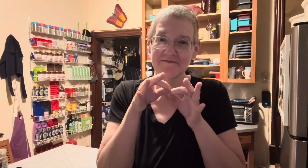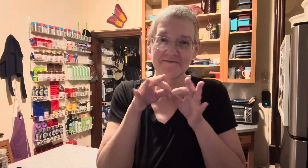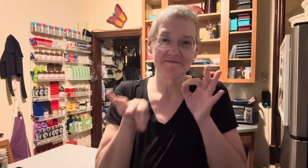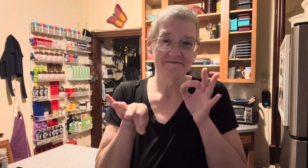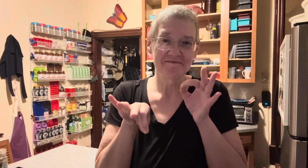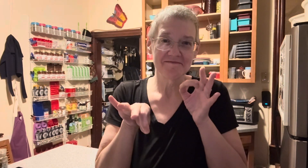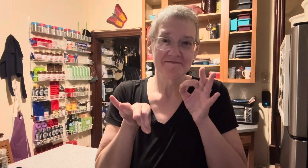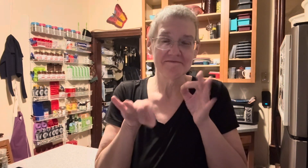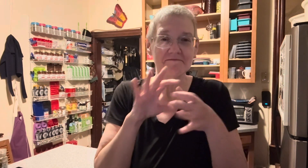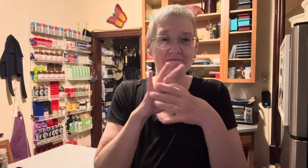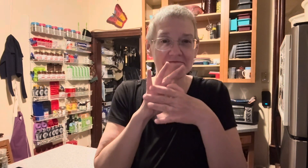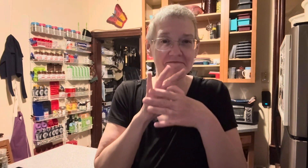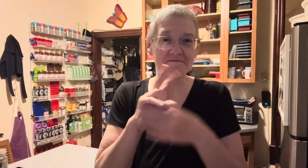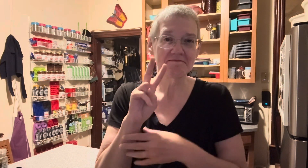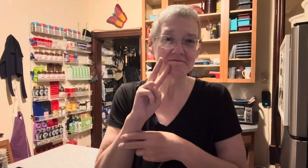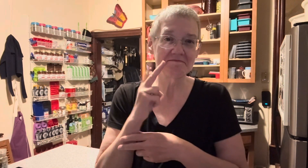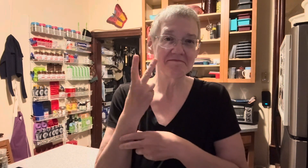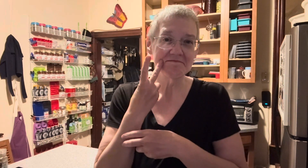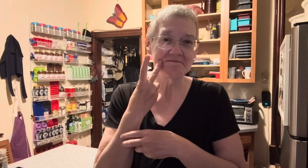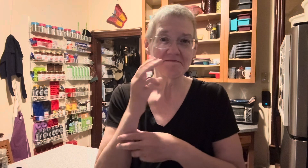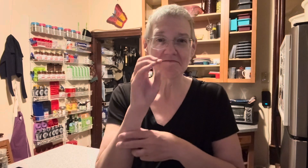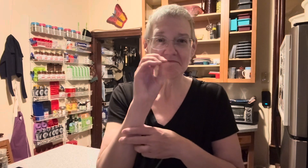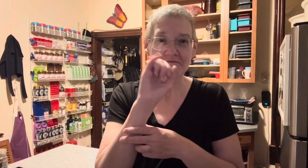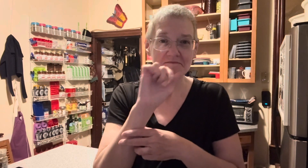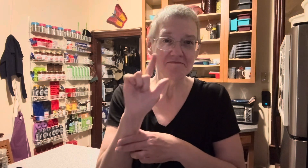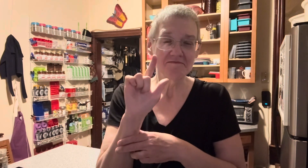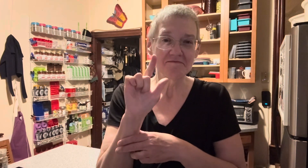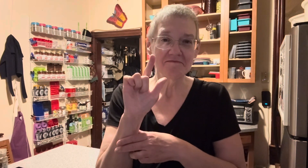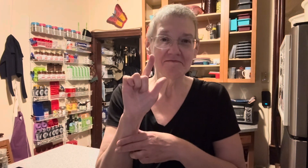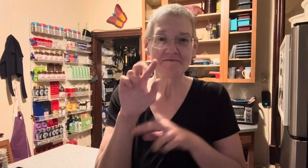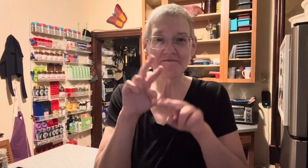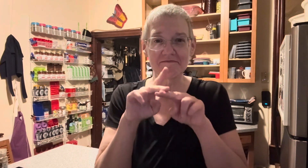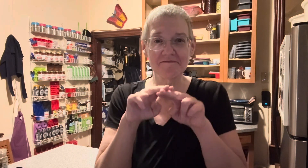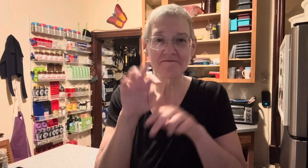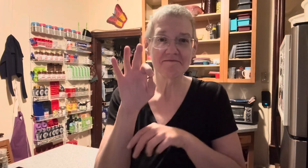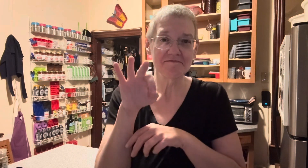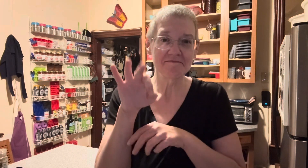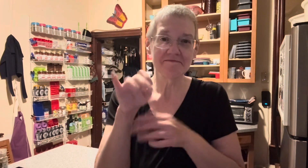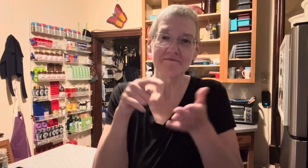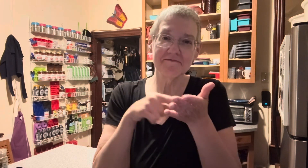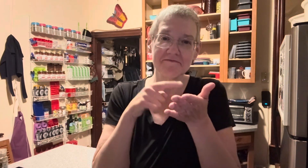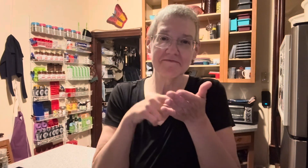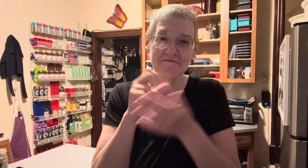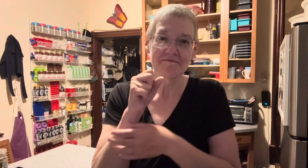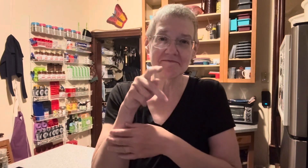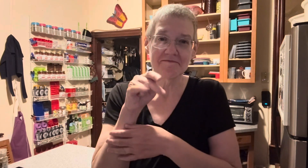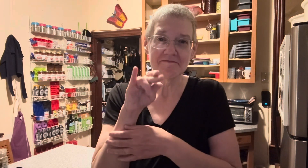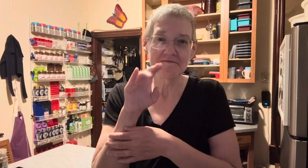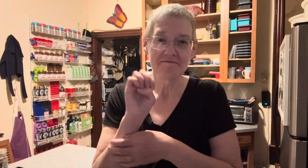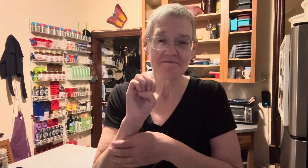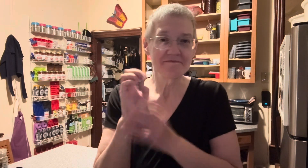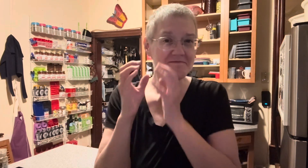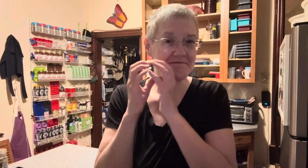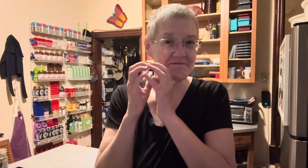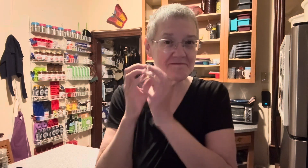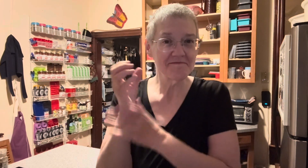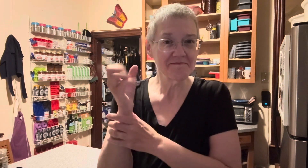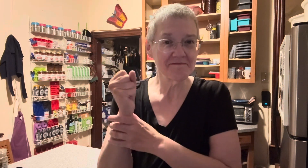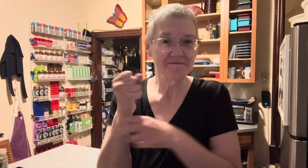very simply. Meat and vegetables, oil, salt, pepper, sometimes spices,